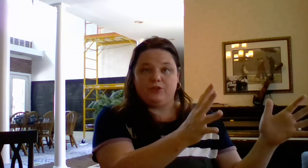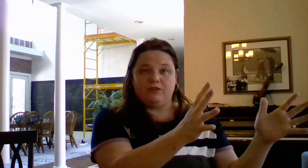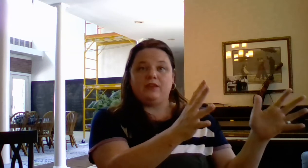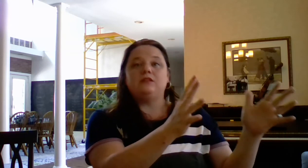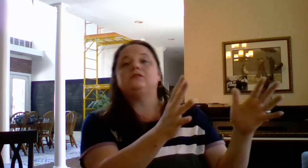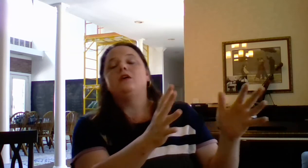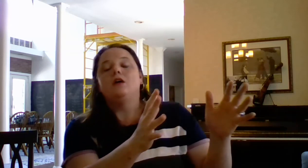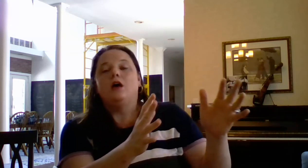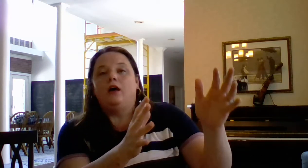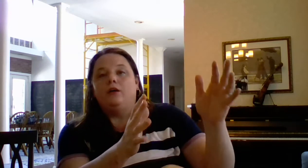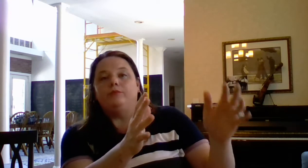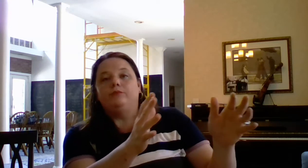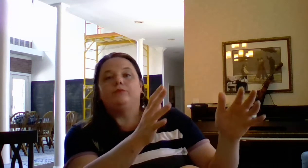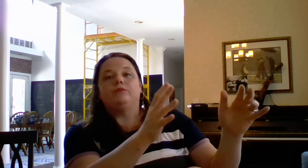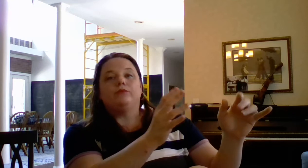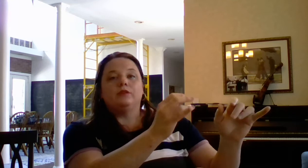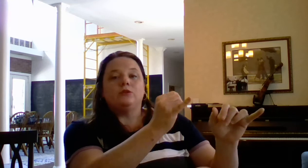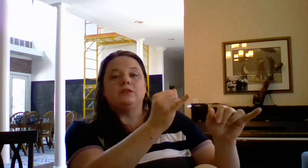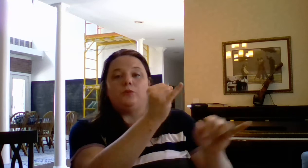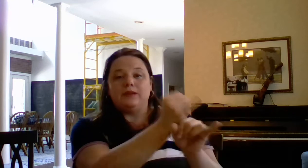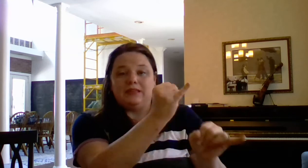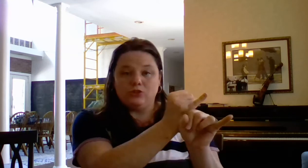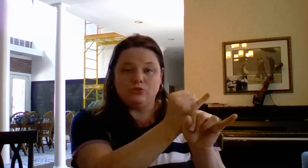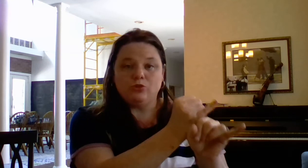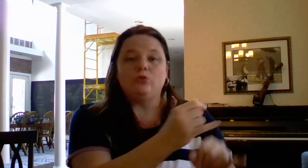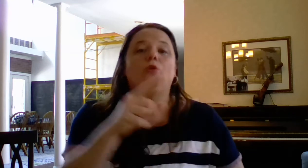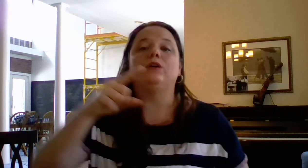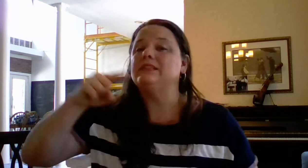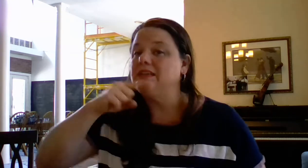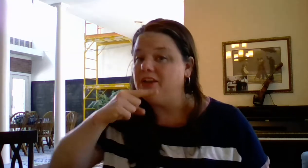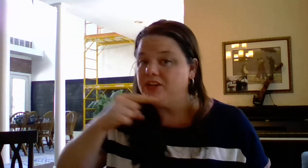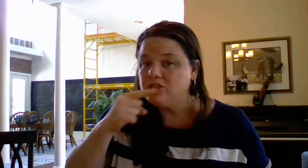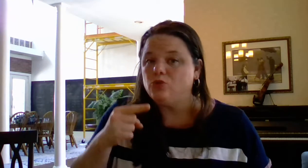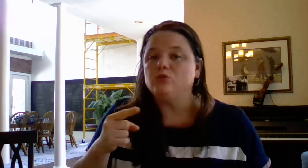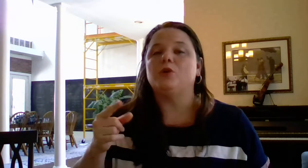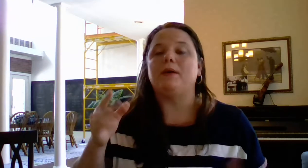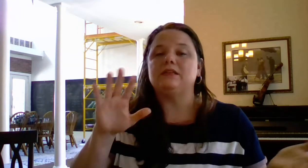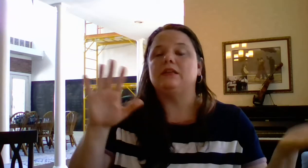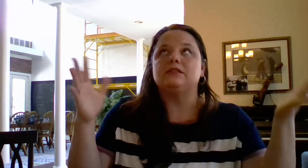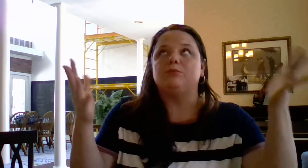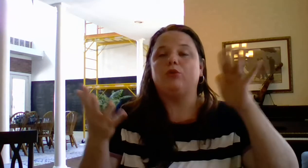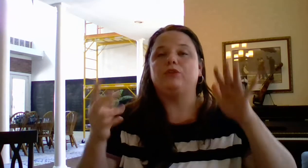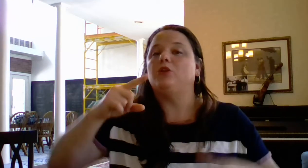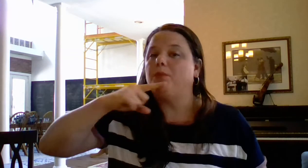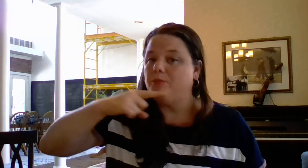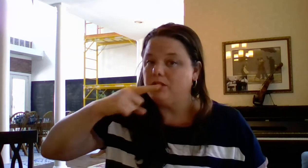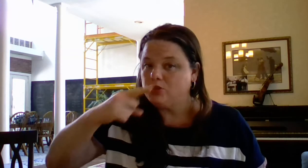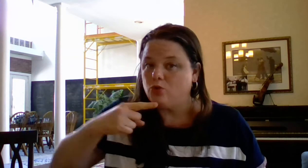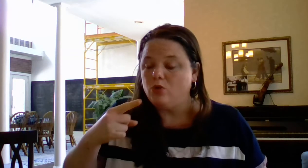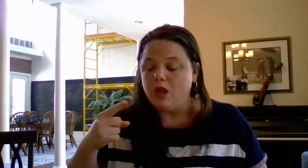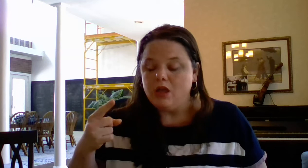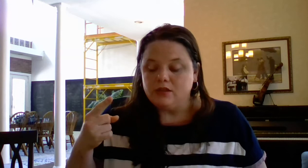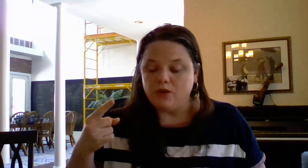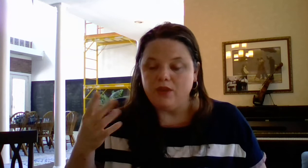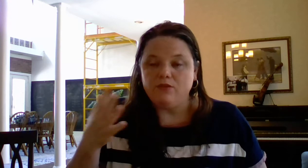deaf kids. So it's either residential school or it's hearing school. So basically it's morphed into public school. So even